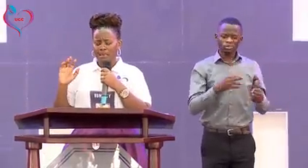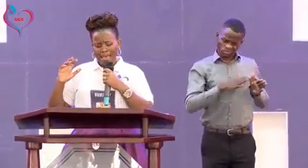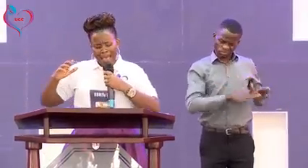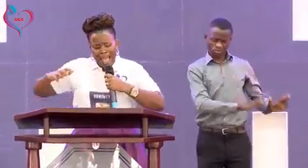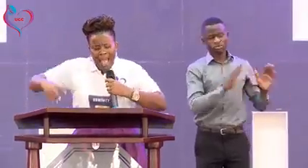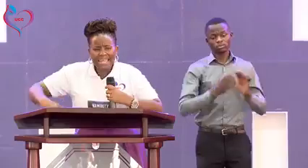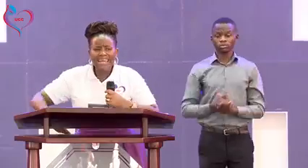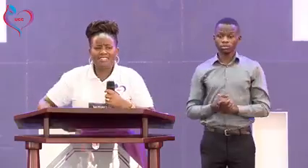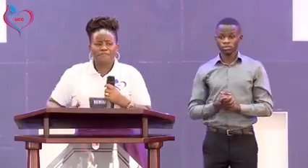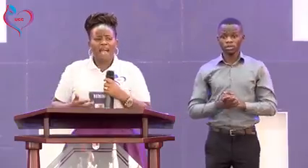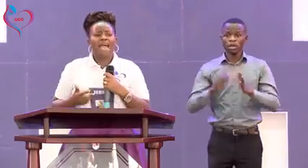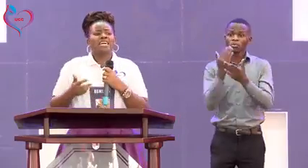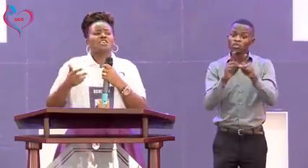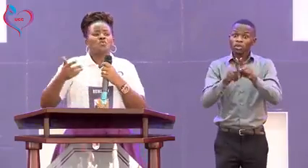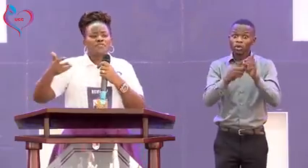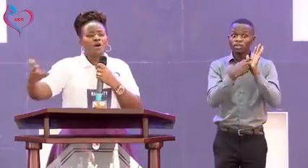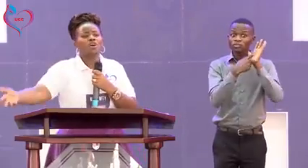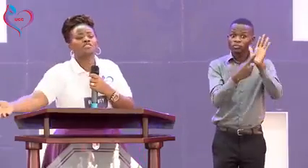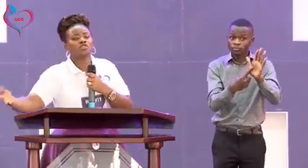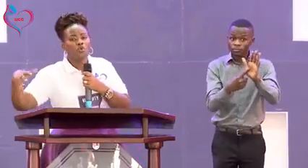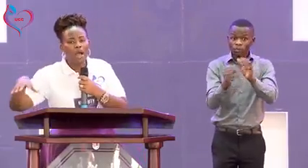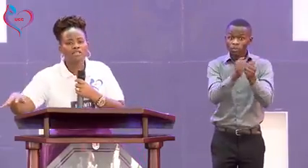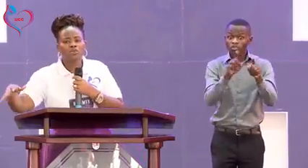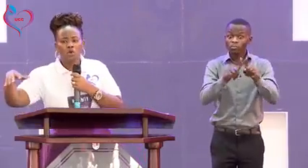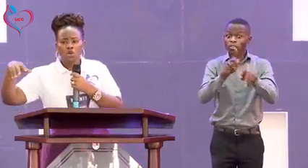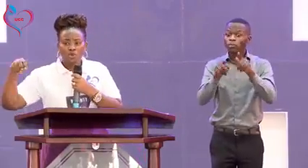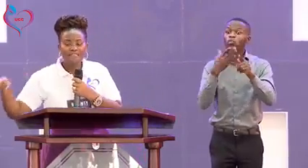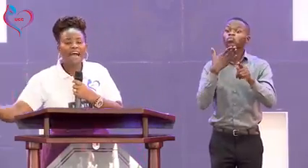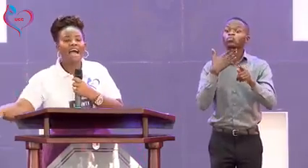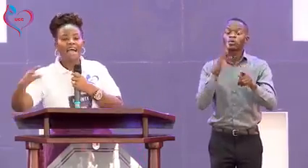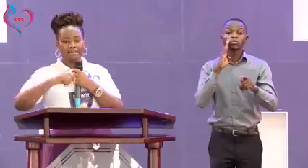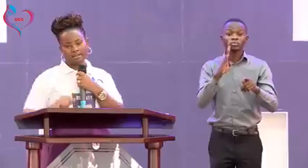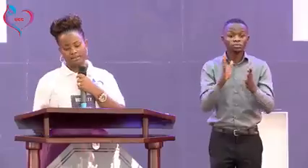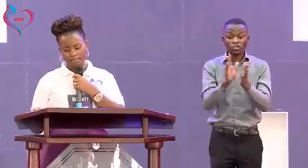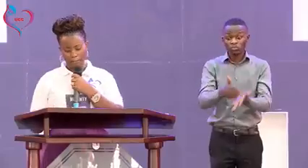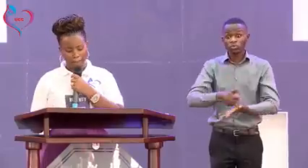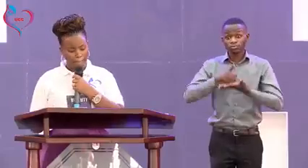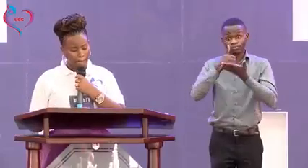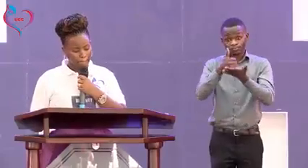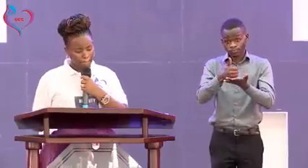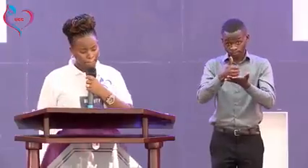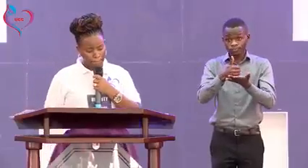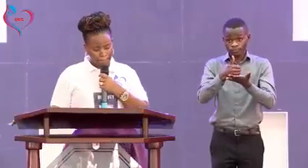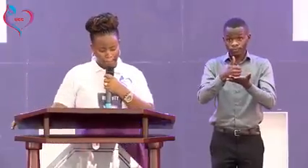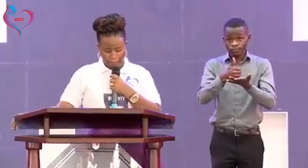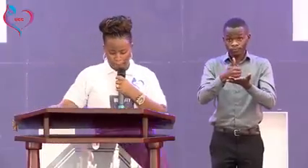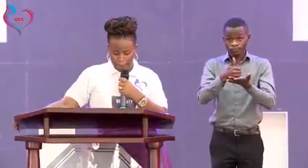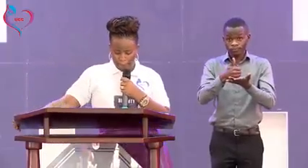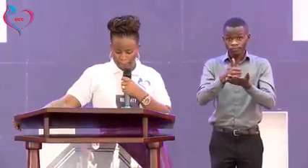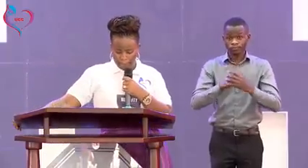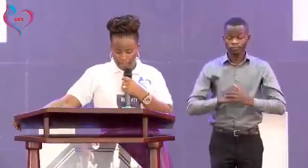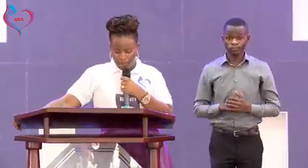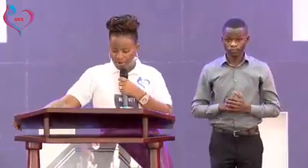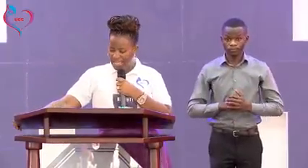Ngawega necho choli. Identifying with those you want to give a hand. Nenga wetabagana wamuna abo